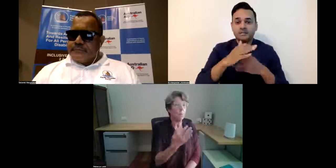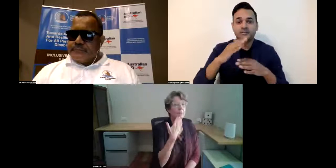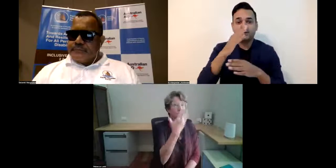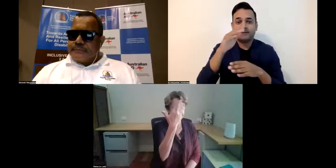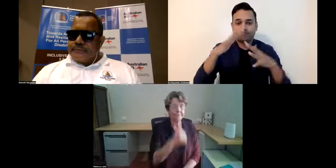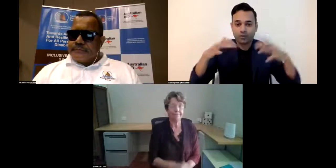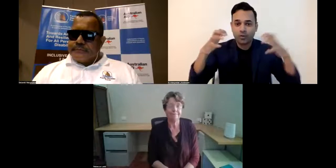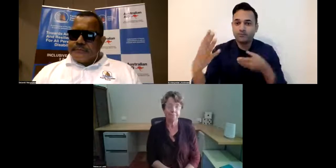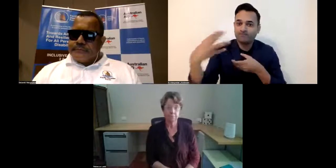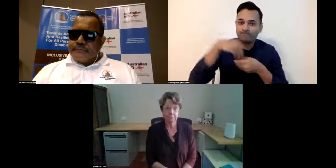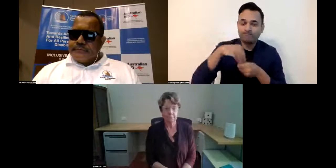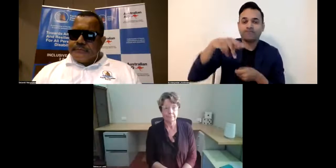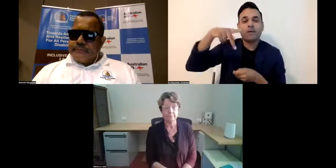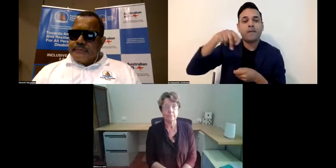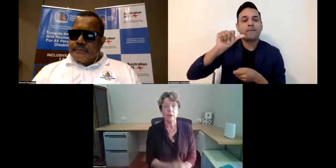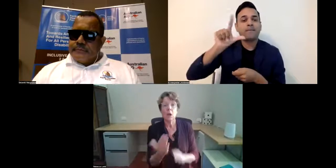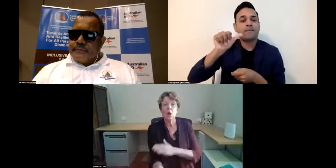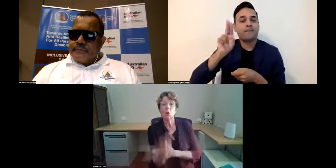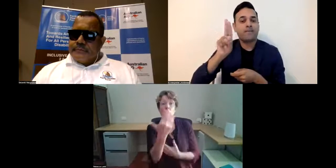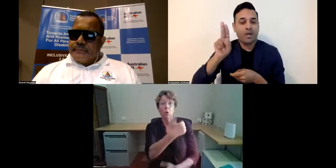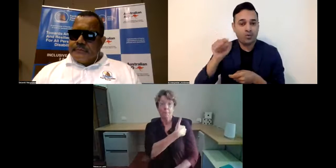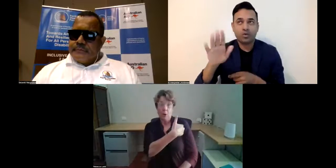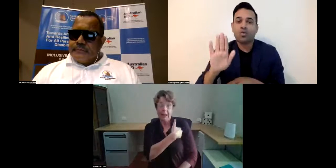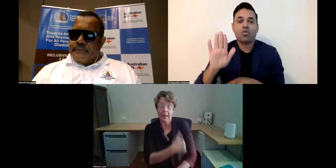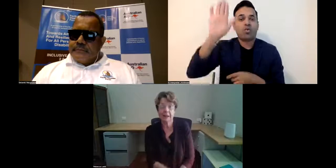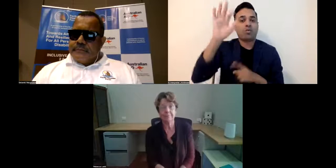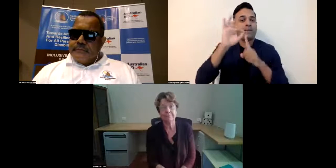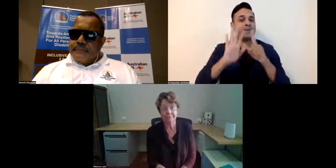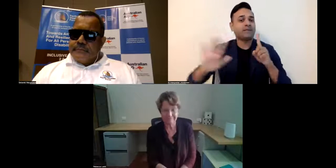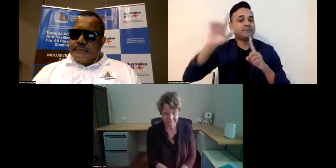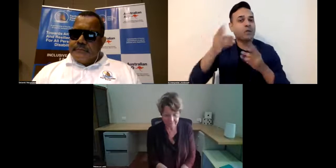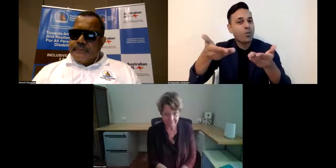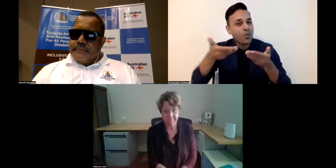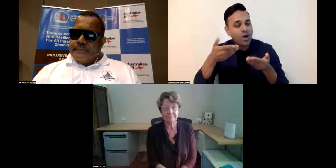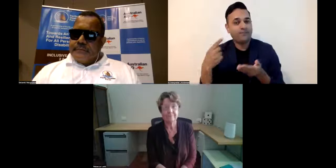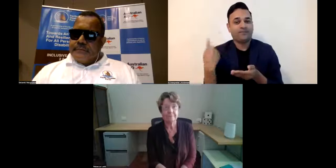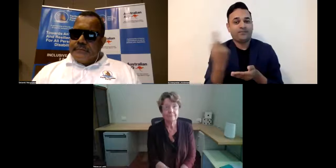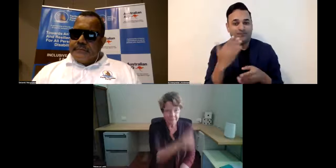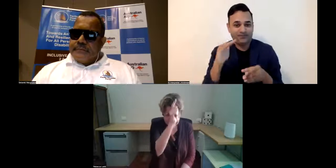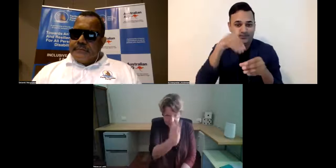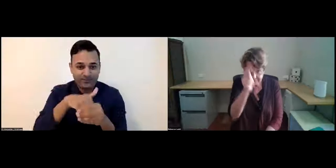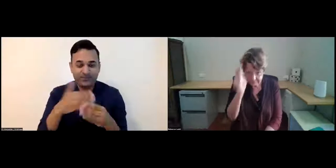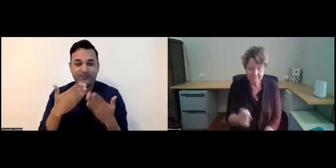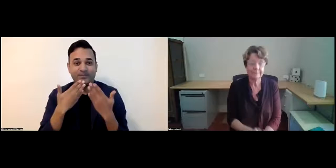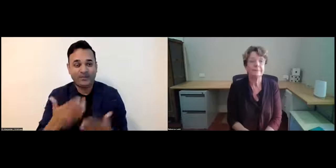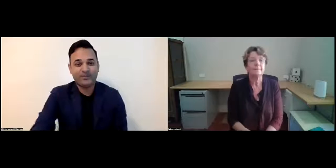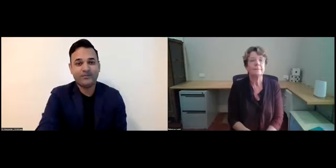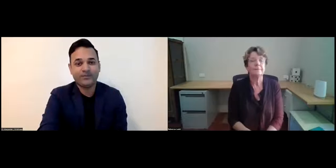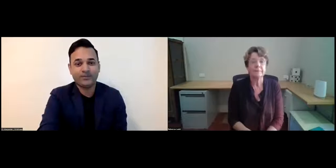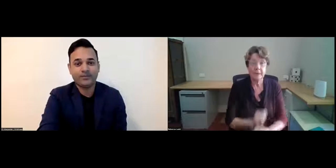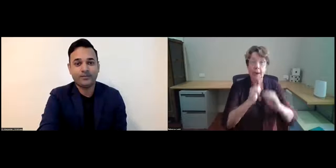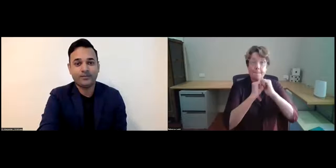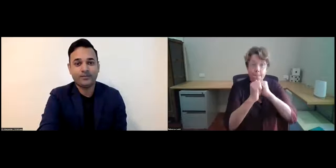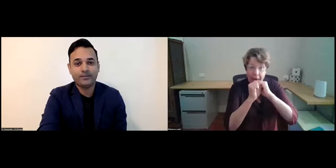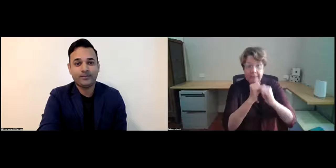Good morning, Excellencies, distinguished colleagues and friends, my fellow brothers and sisters with